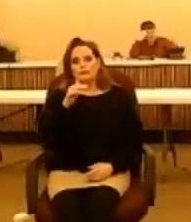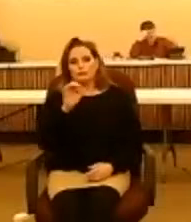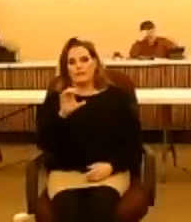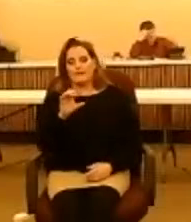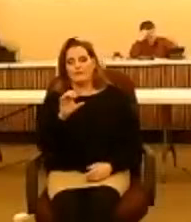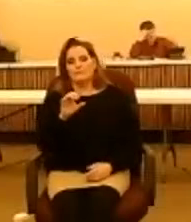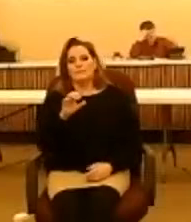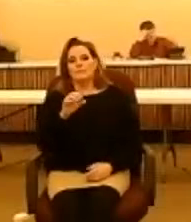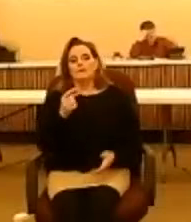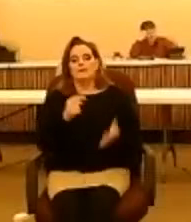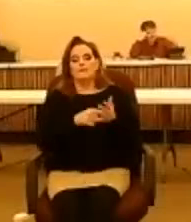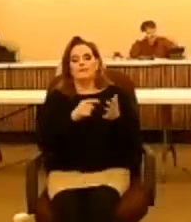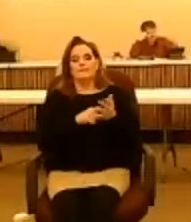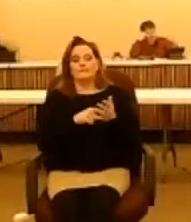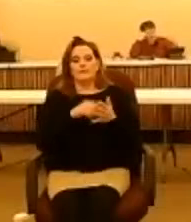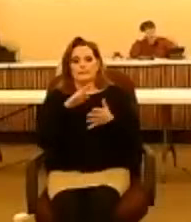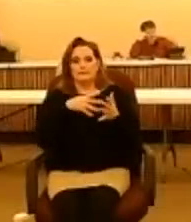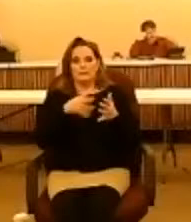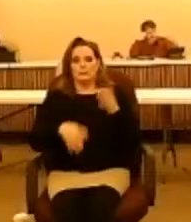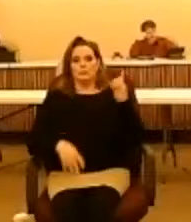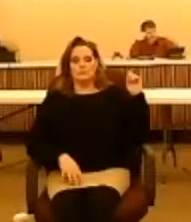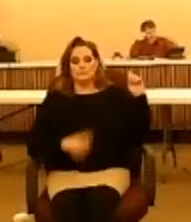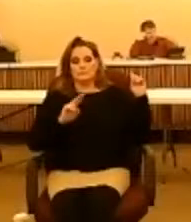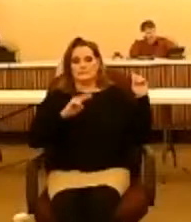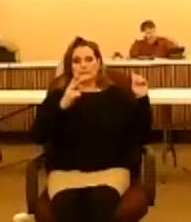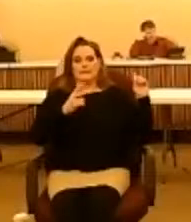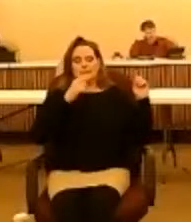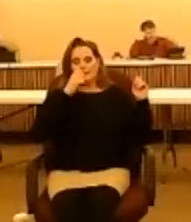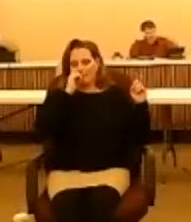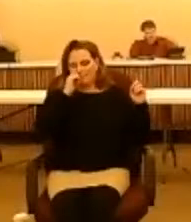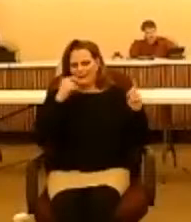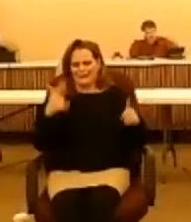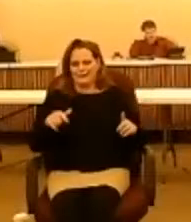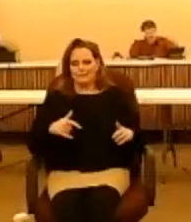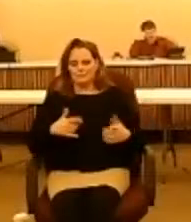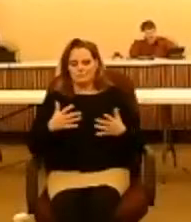schedule. Second. So as I noted at the